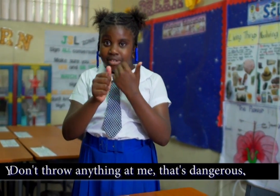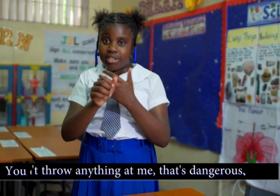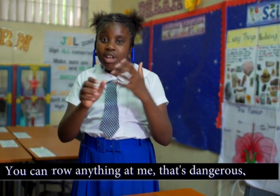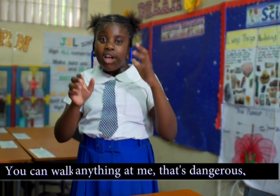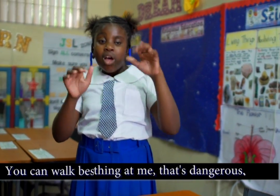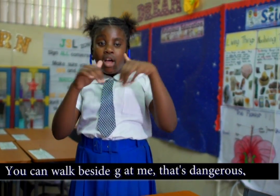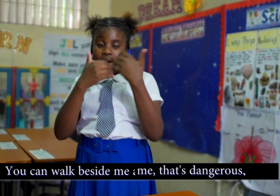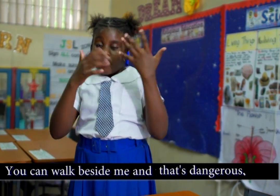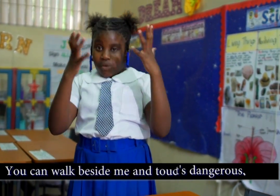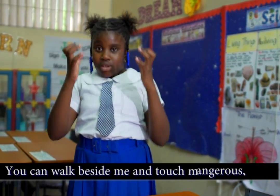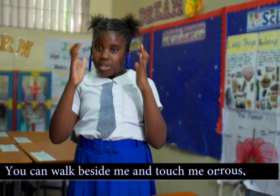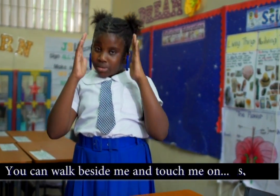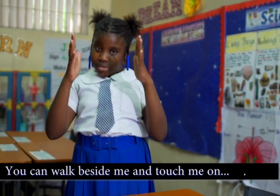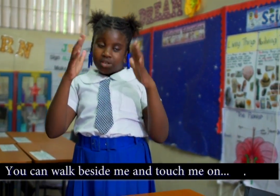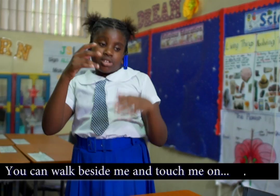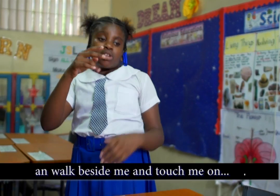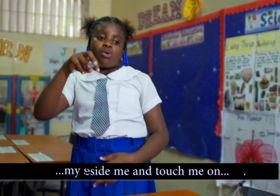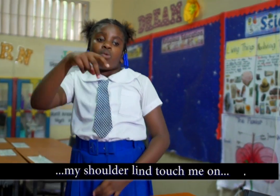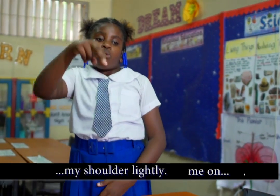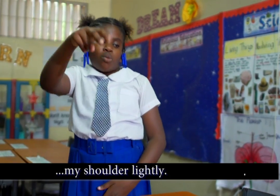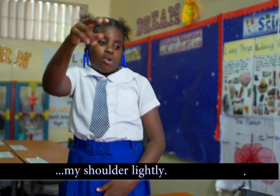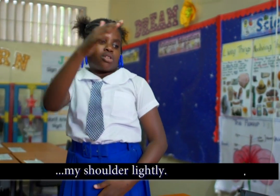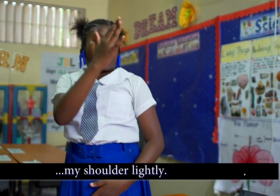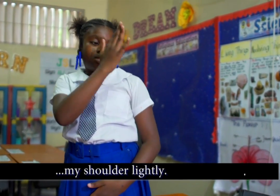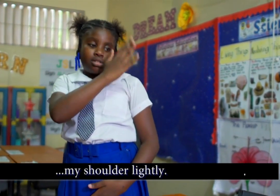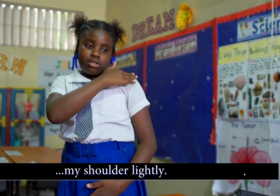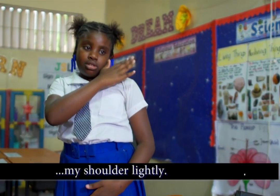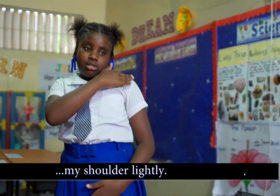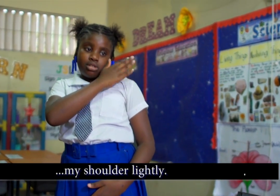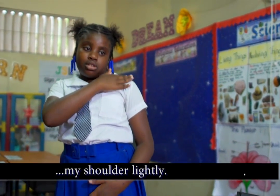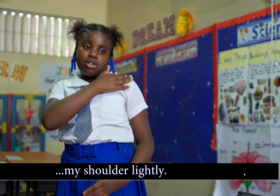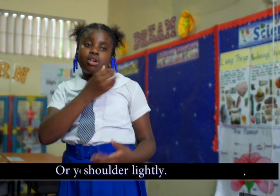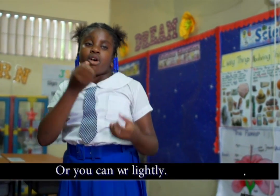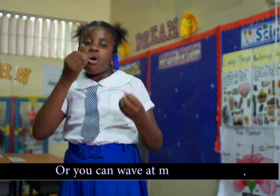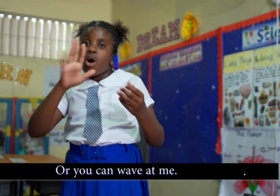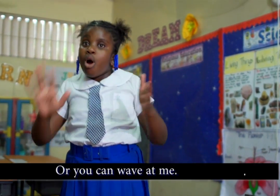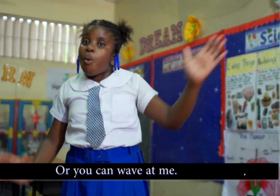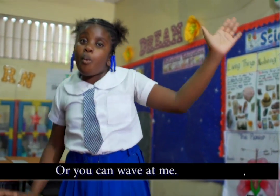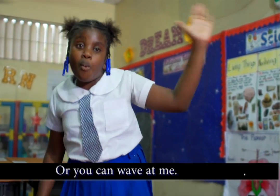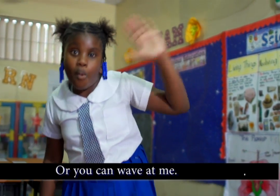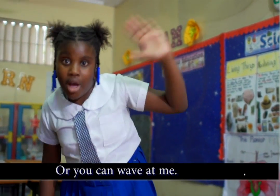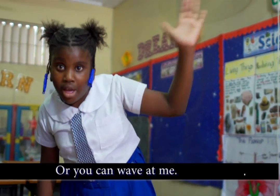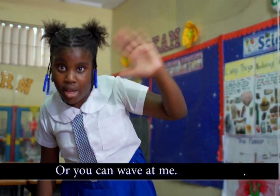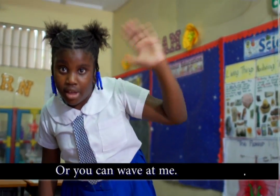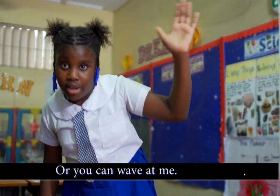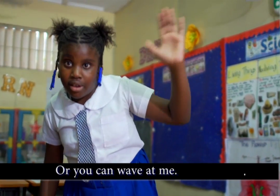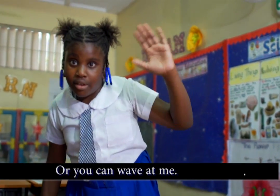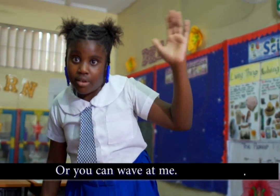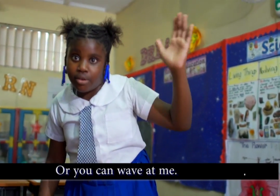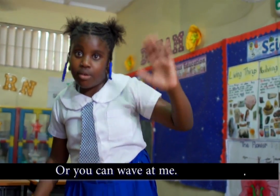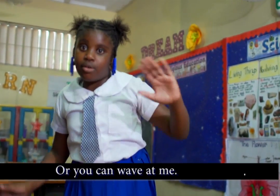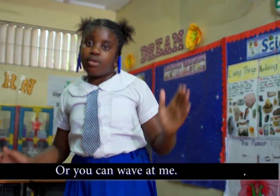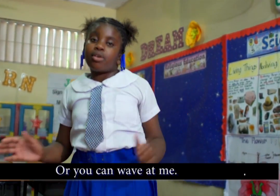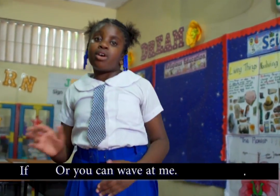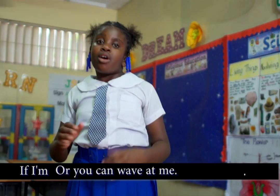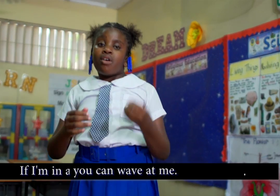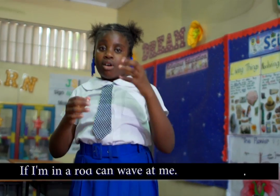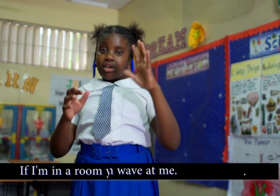You can walk beside me and touch me on my shoulder lightly, or you can wave at me. If I'm in